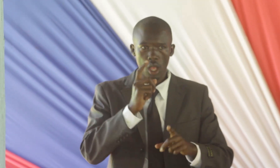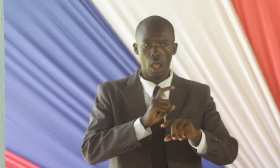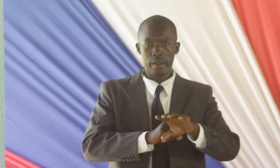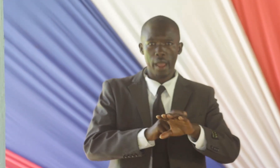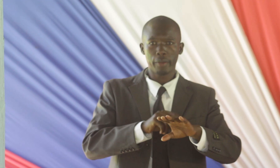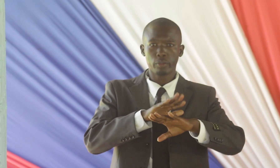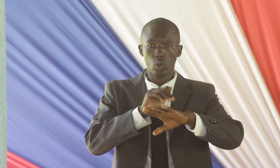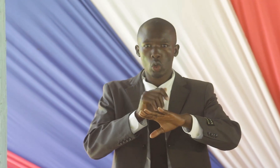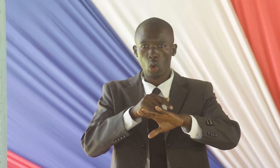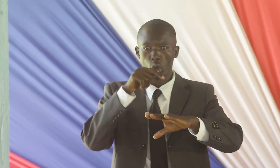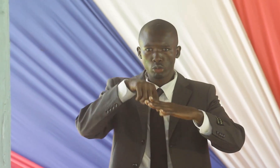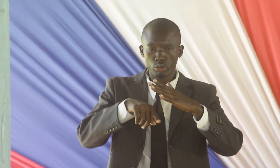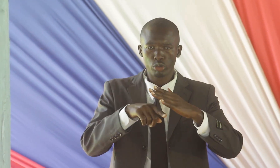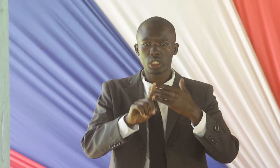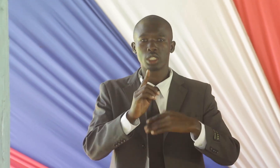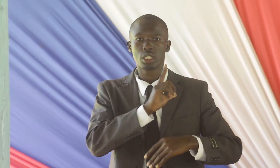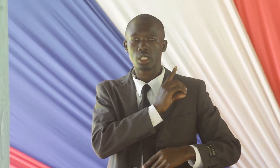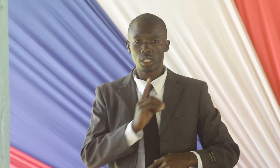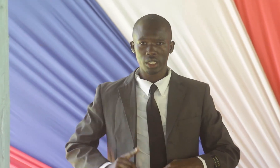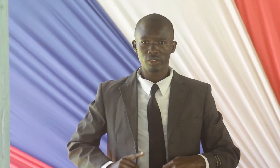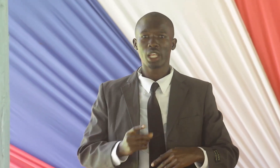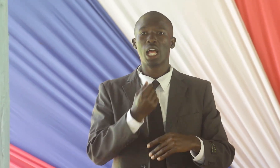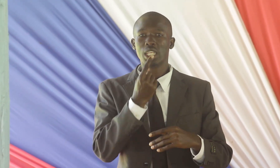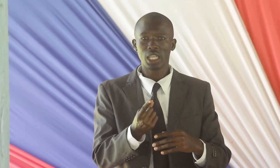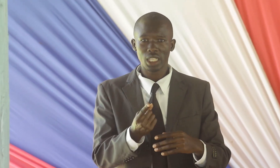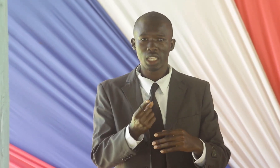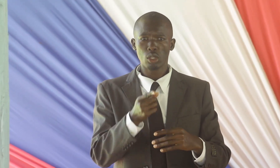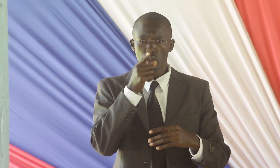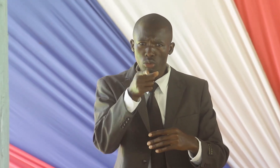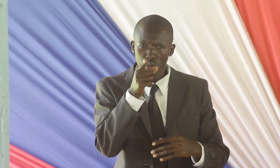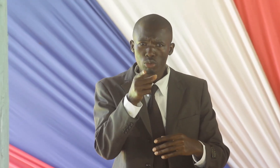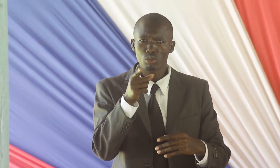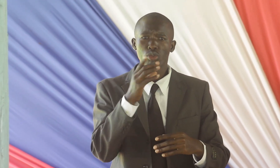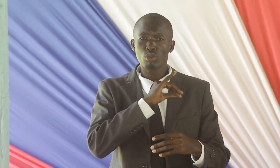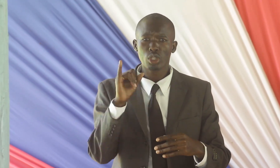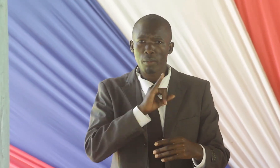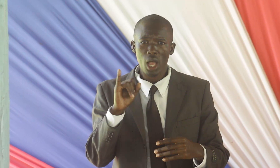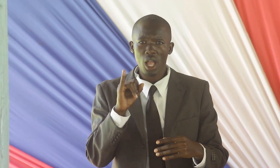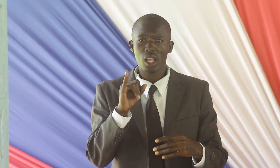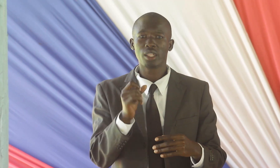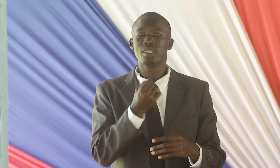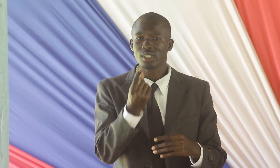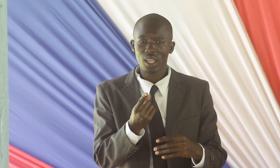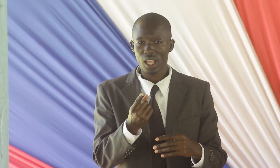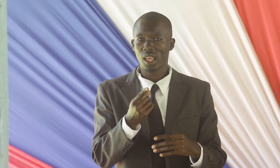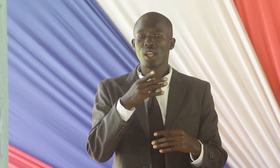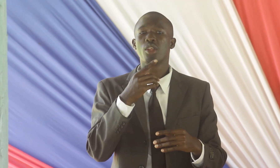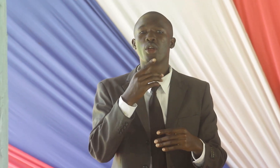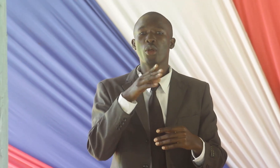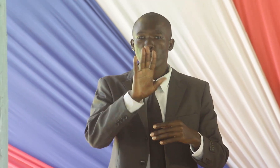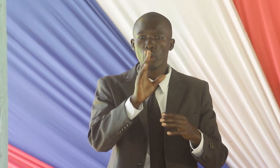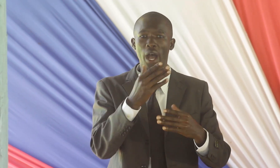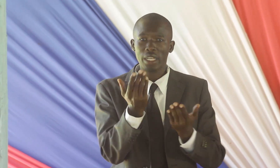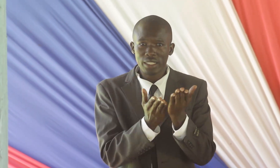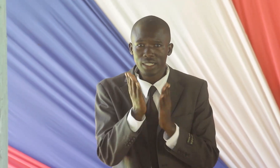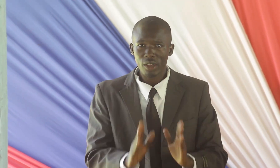unto David, the king said unto him, "Are you Ziba?" And he said, "Your servant is he."